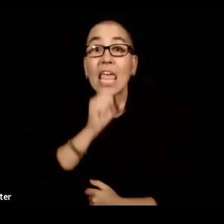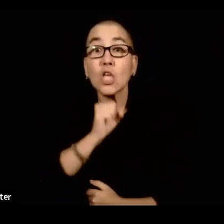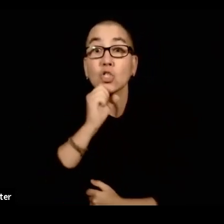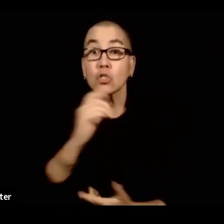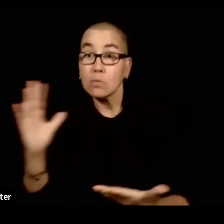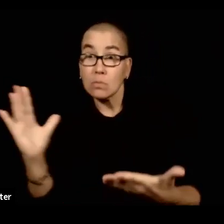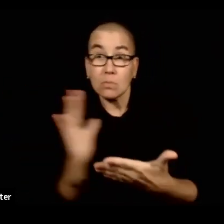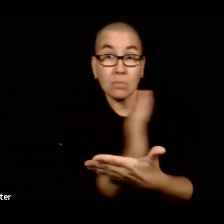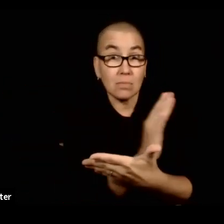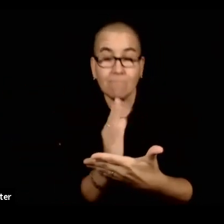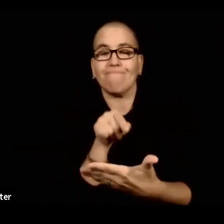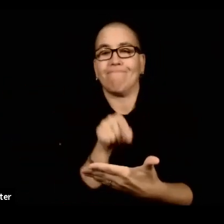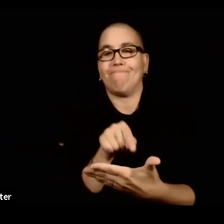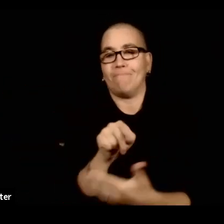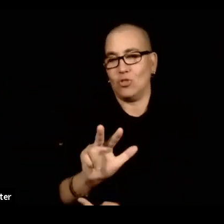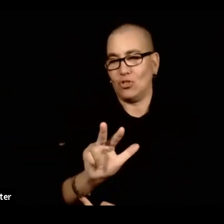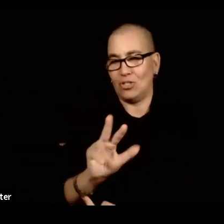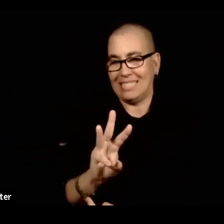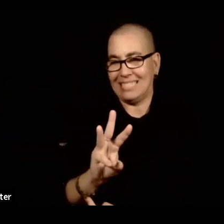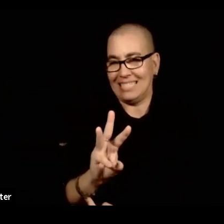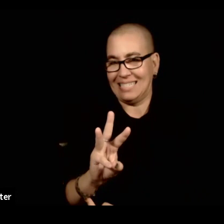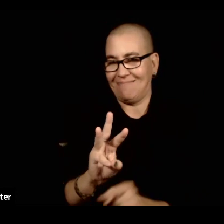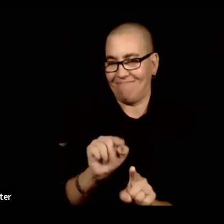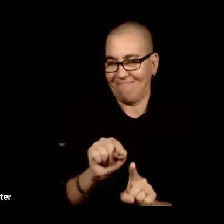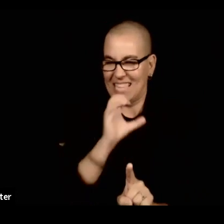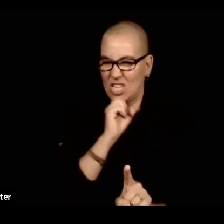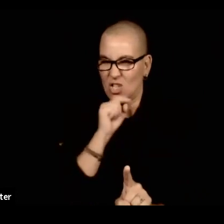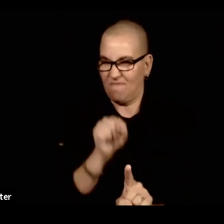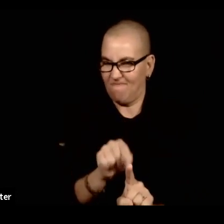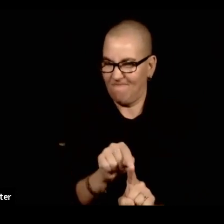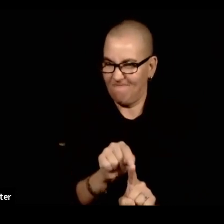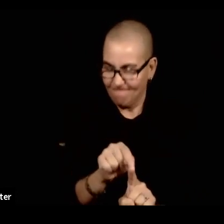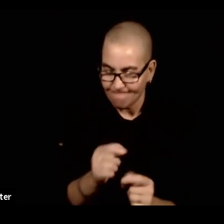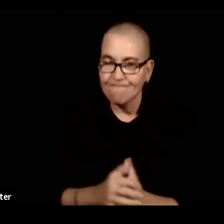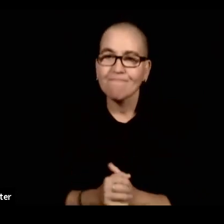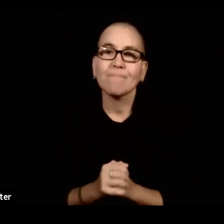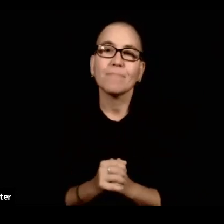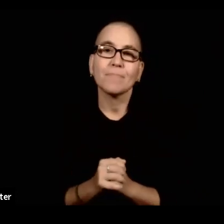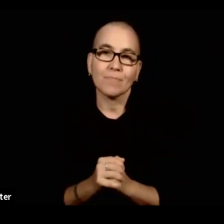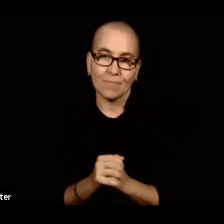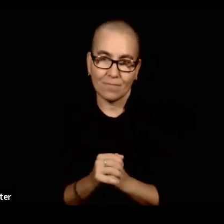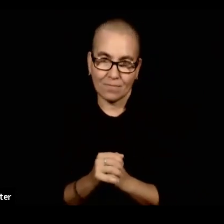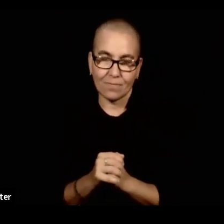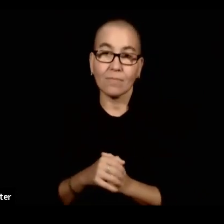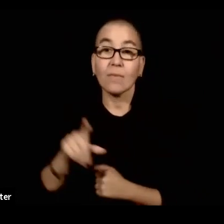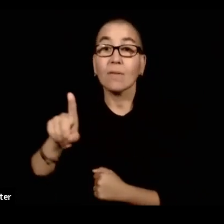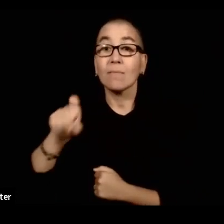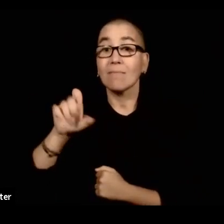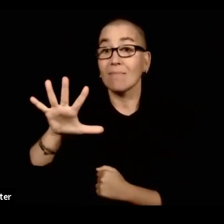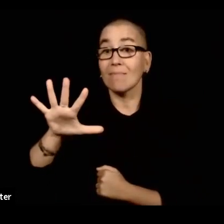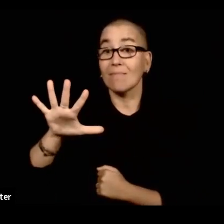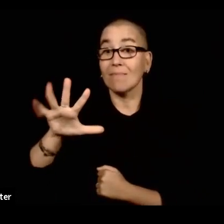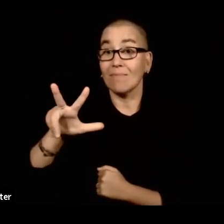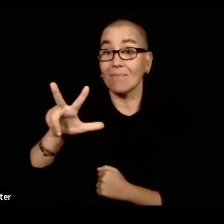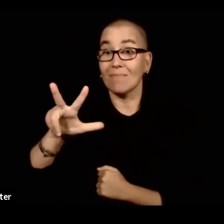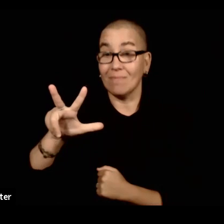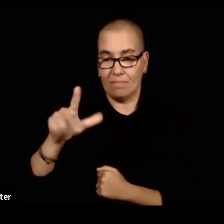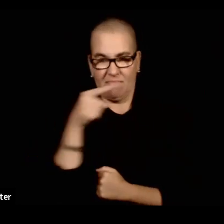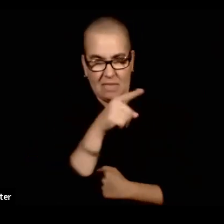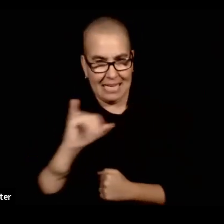are 302 patients currently in the hospital, 153 of them in intensive care. We've been noting